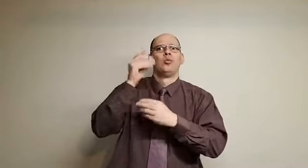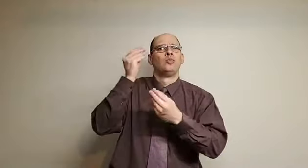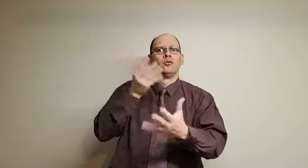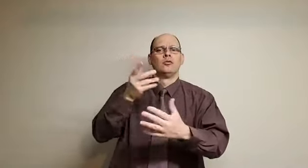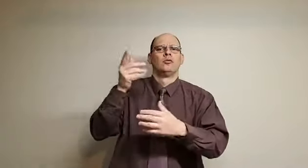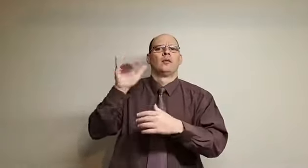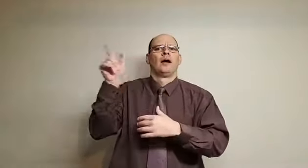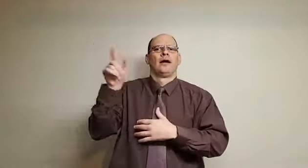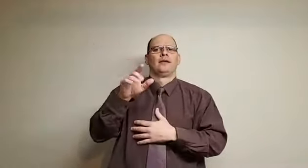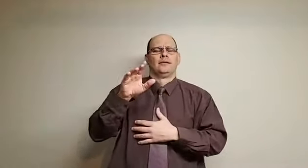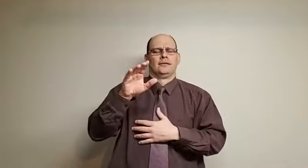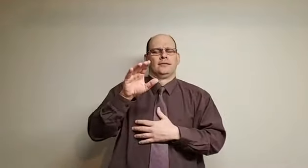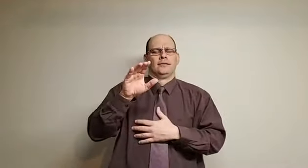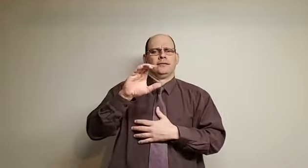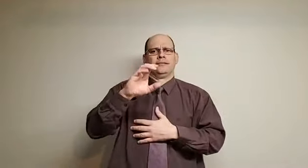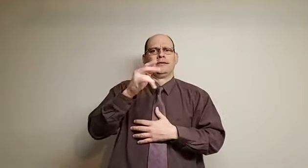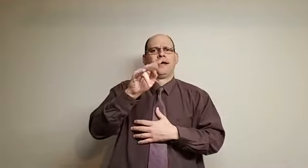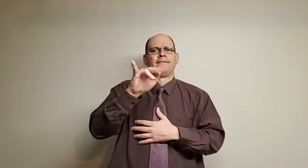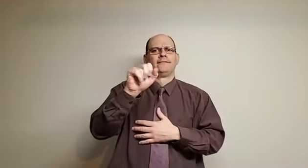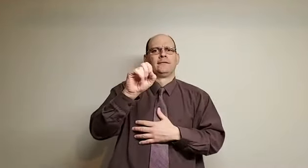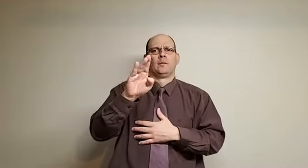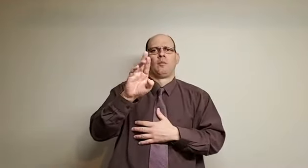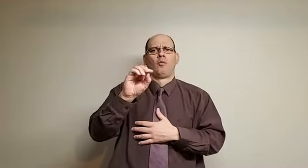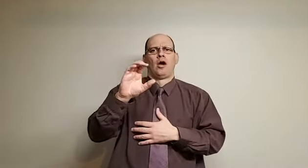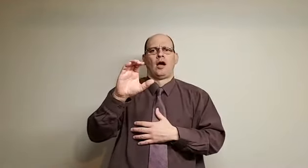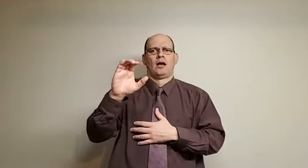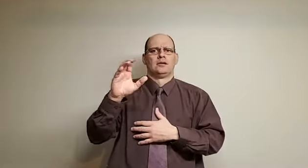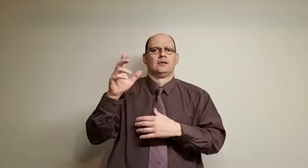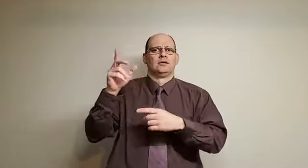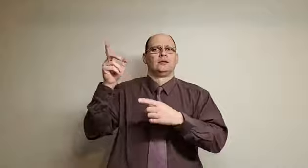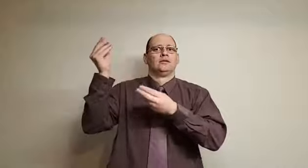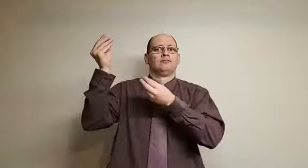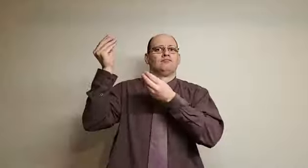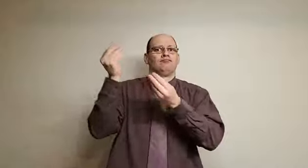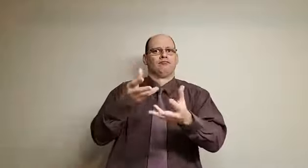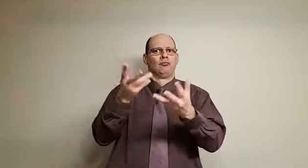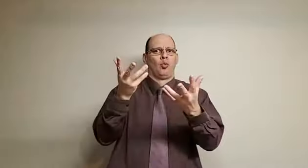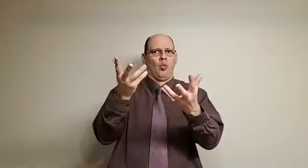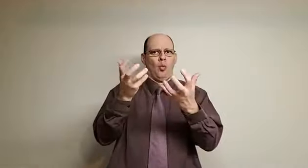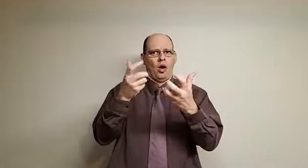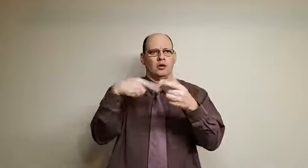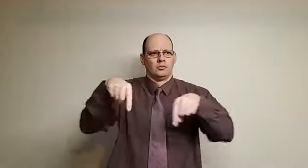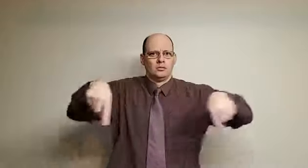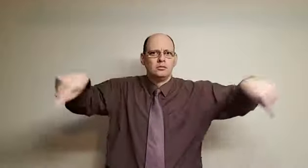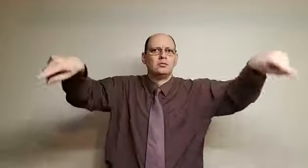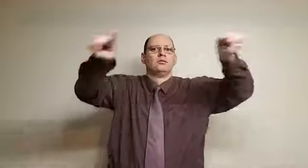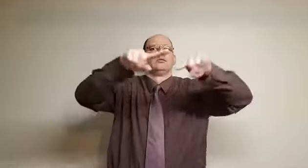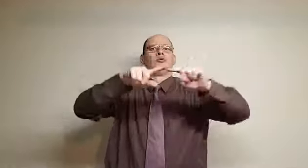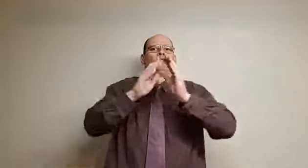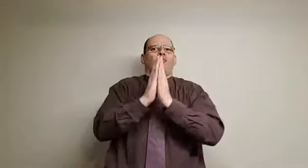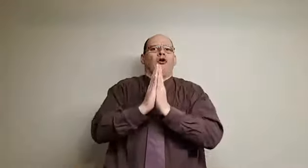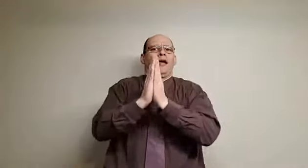and this is a request from our multicultural ministries leadership Brother